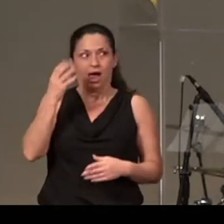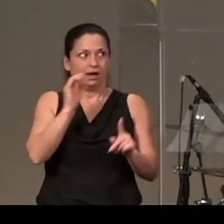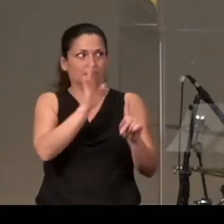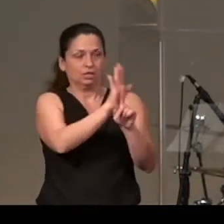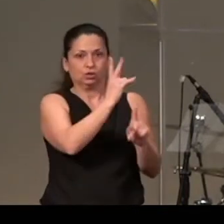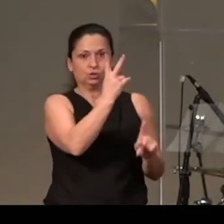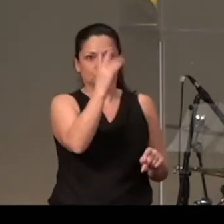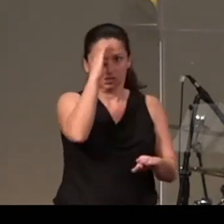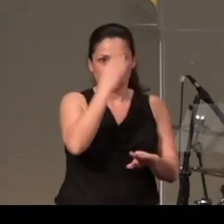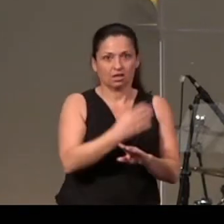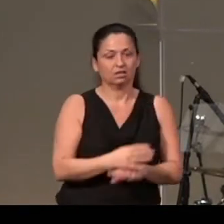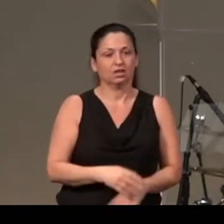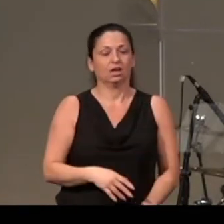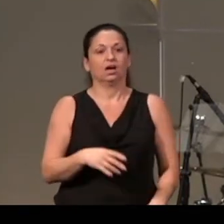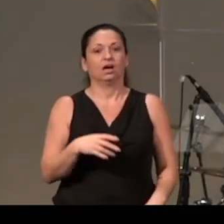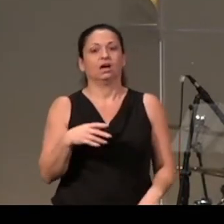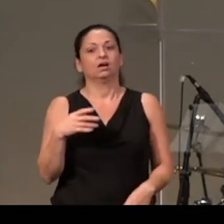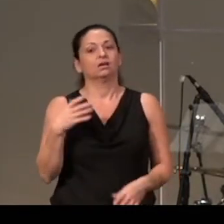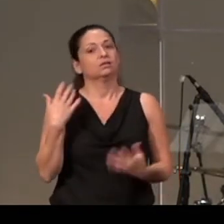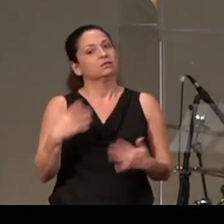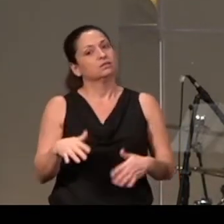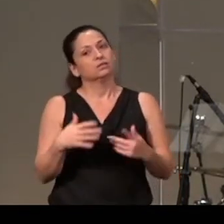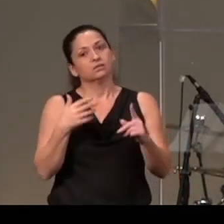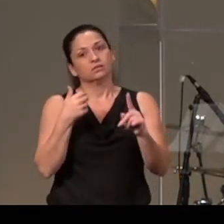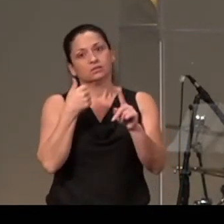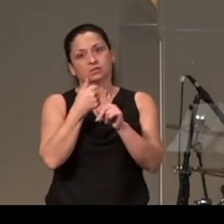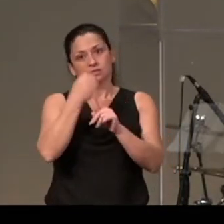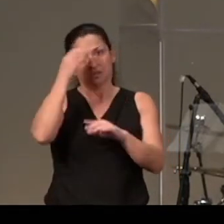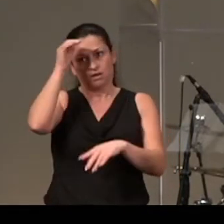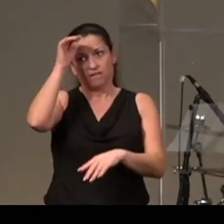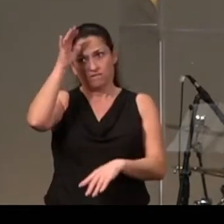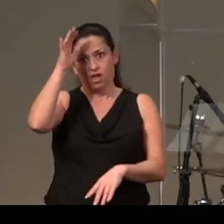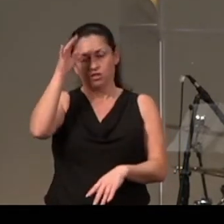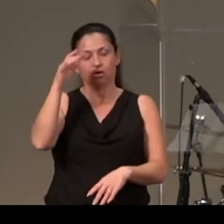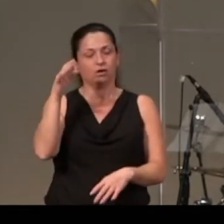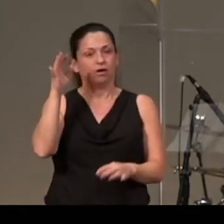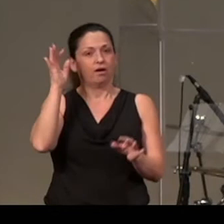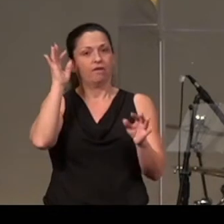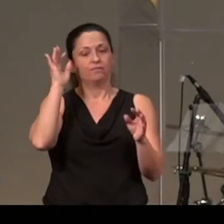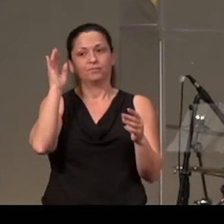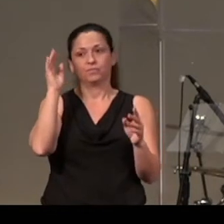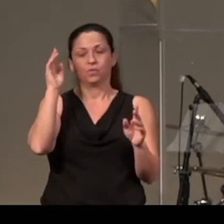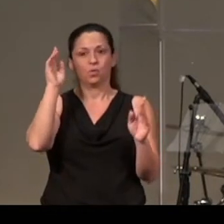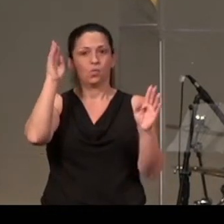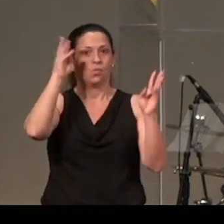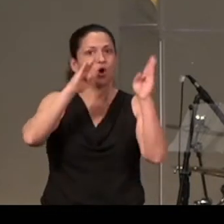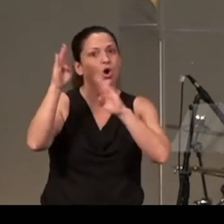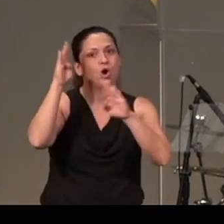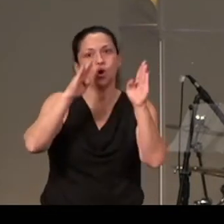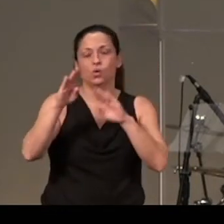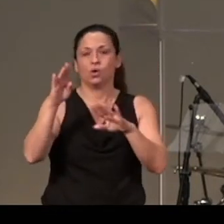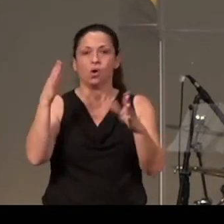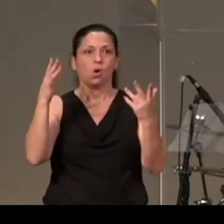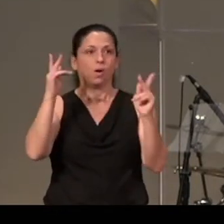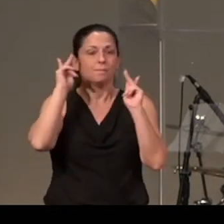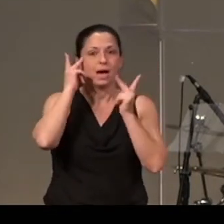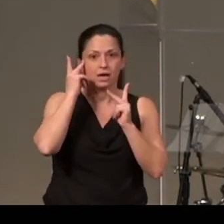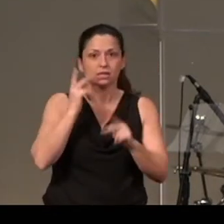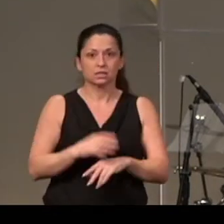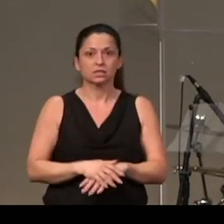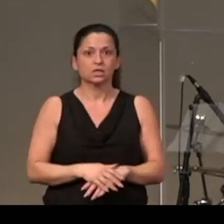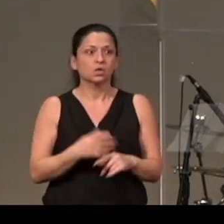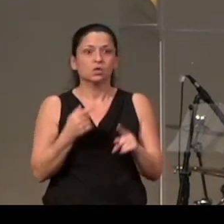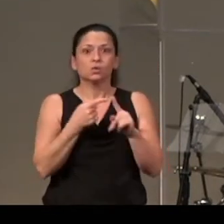And, man, he was freaked out. So what do you think he did? What he did was he took our